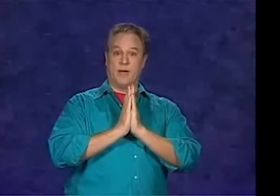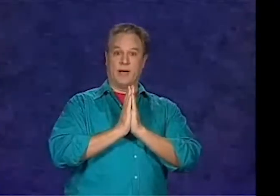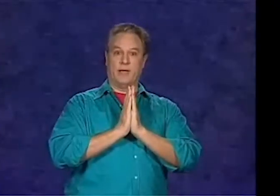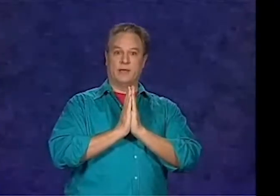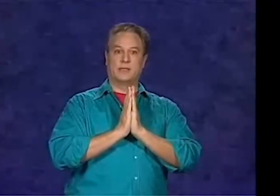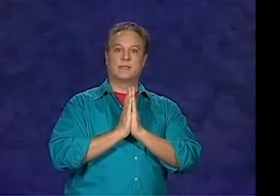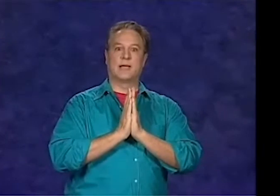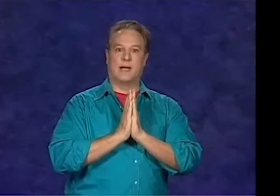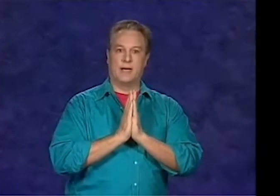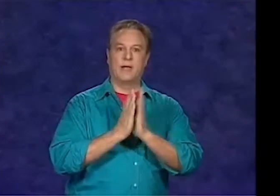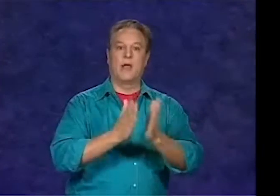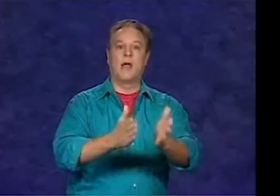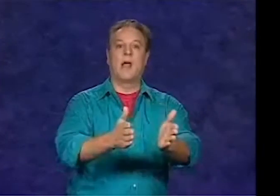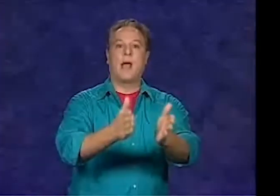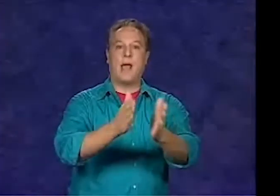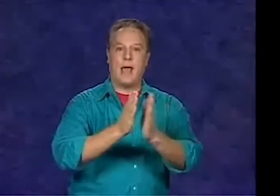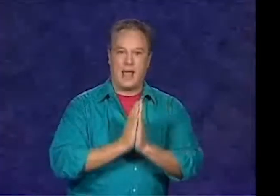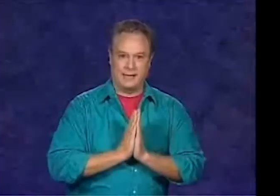sign ask.